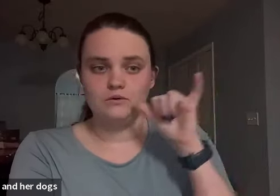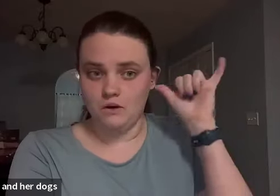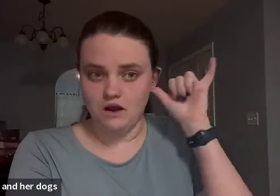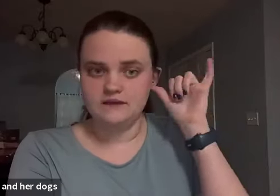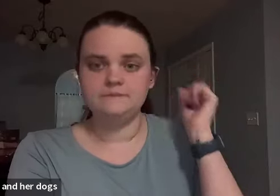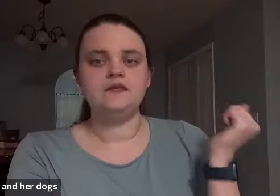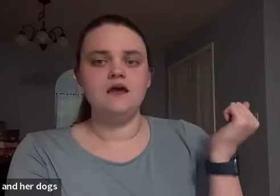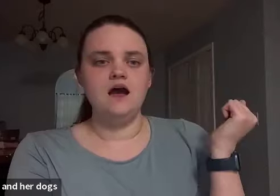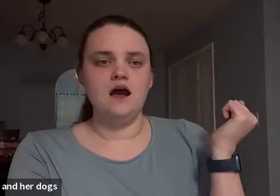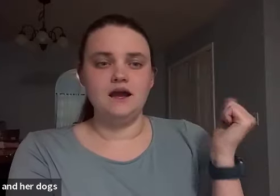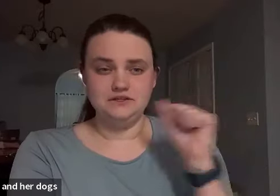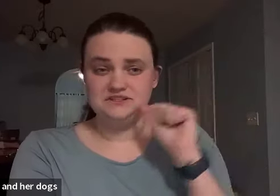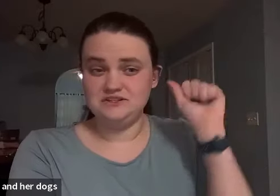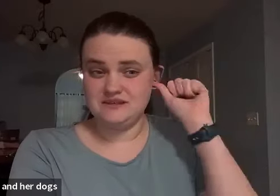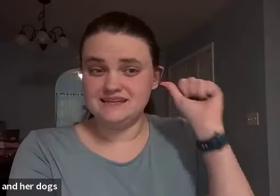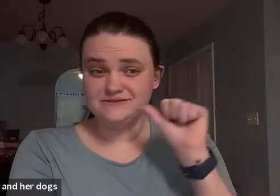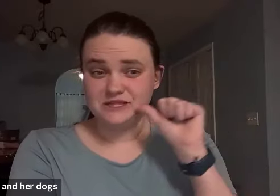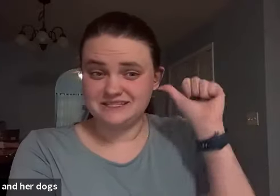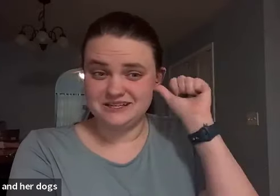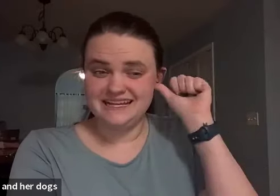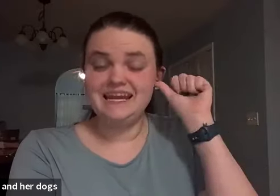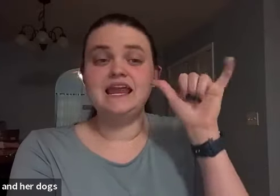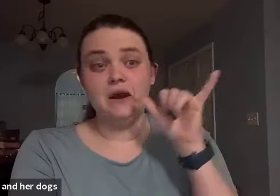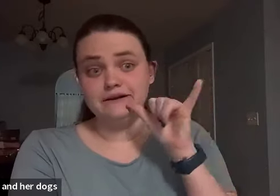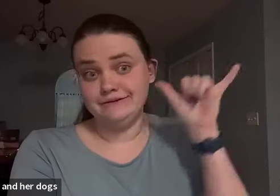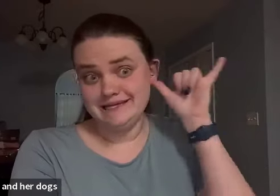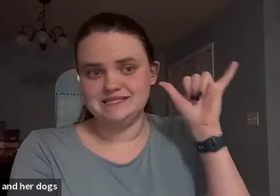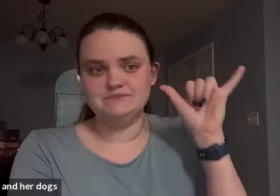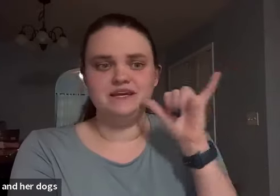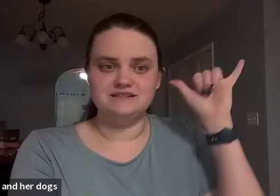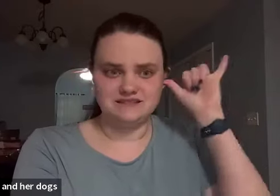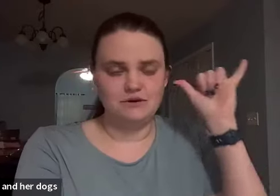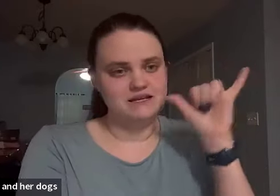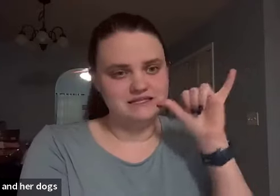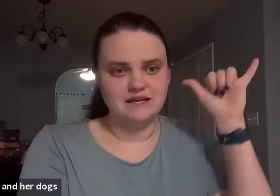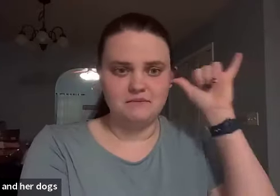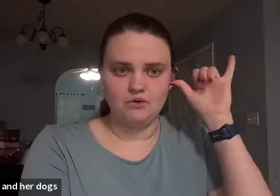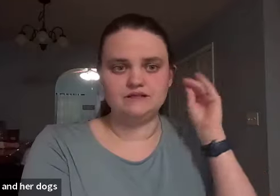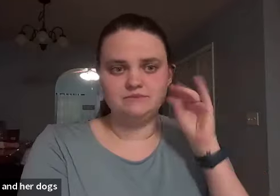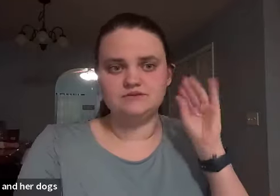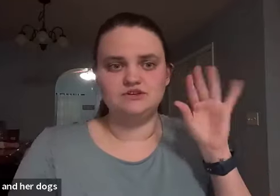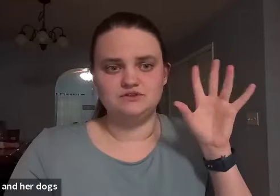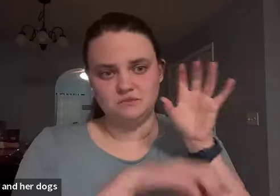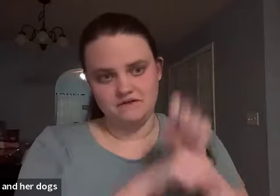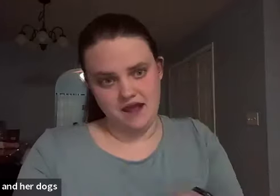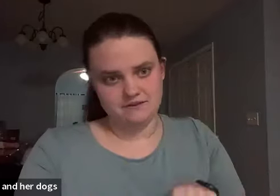or the Y. I used to do this for yesterday, and now I do this because this is what I see and I'm more exposed to, so it's more of a